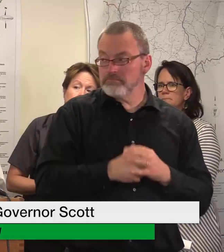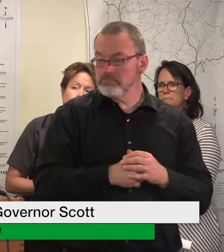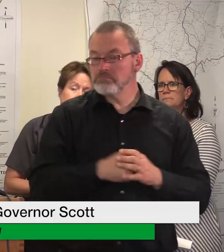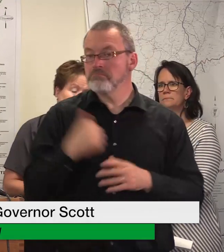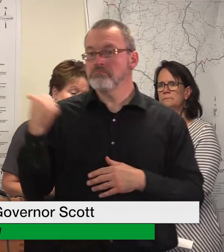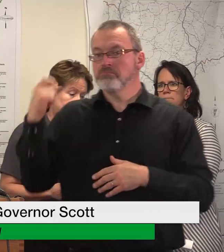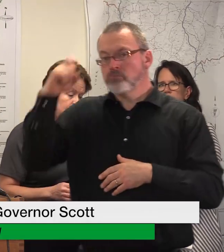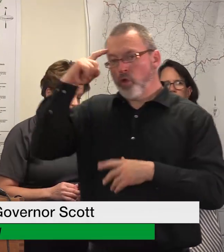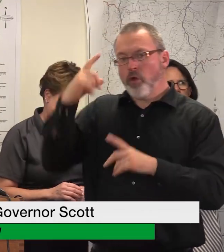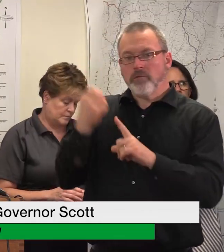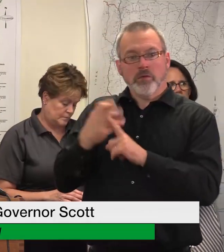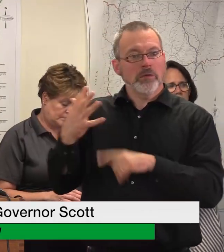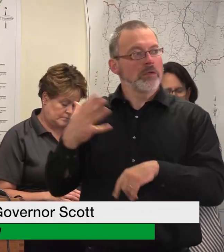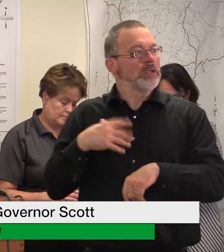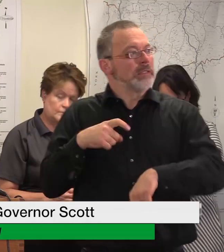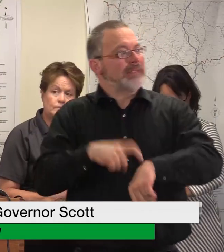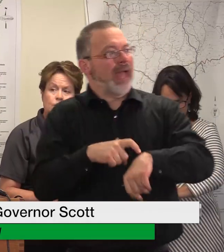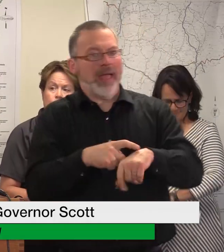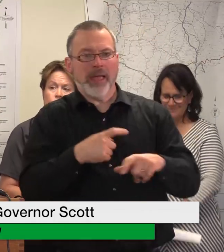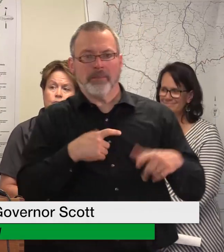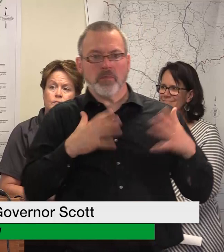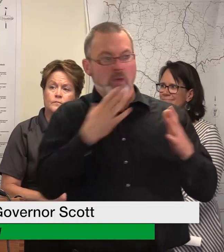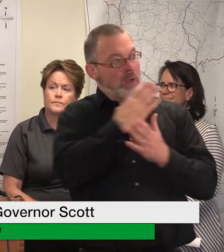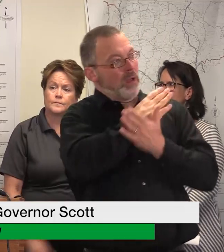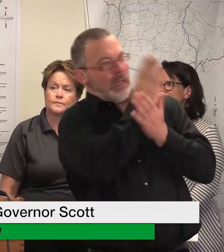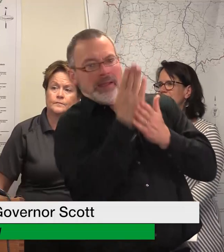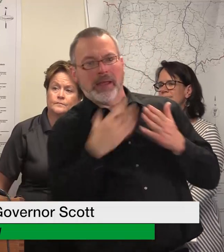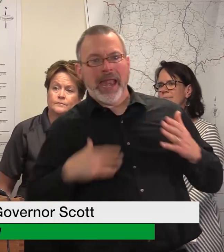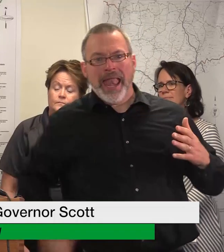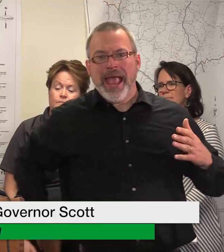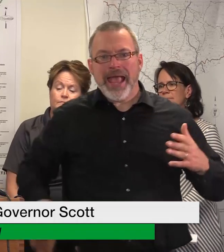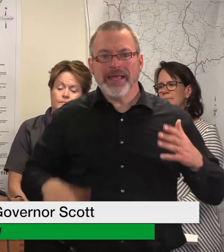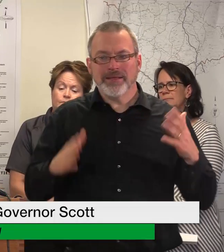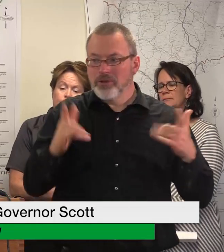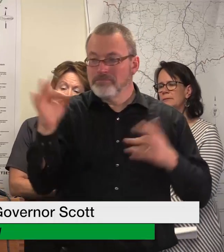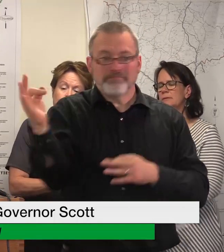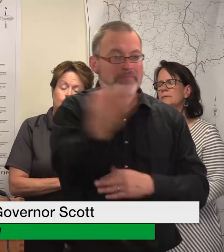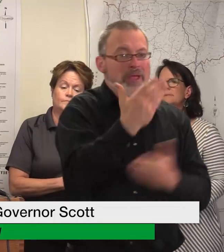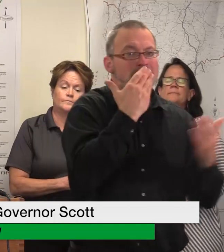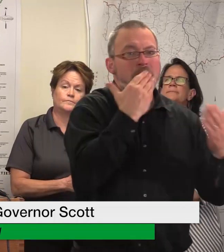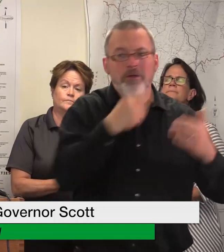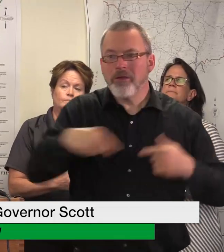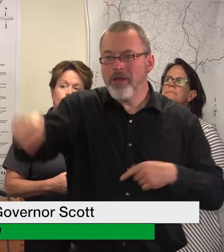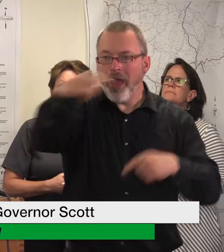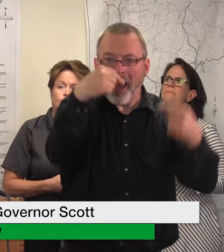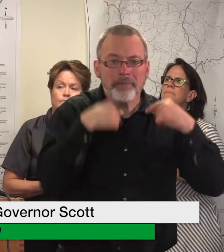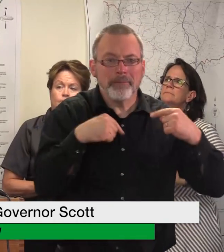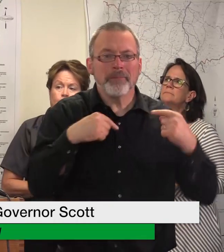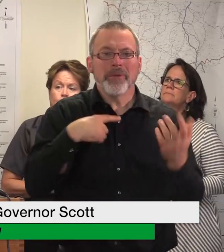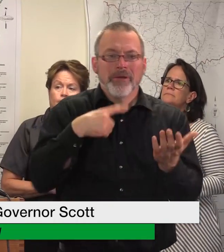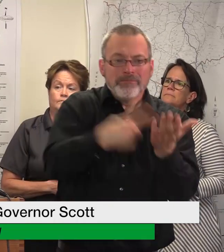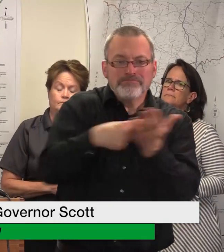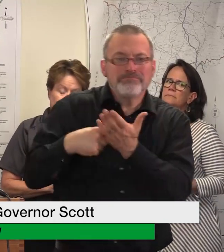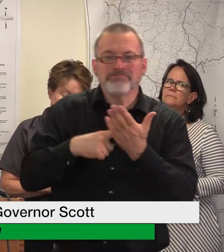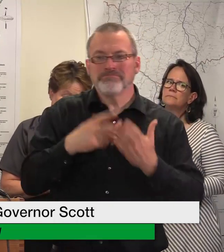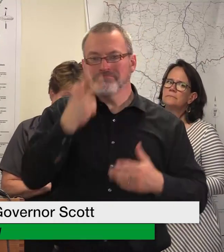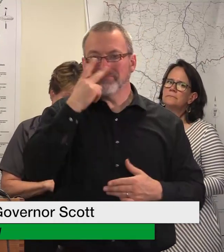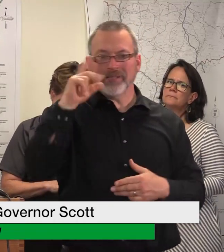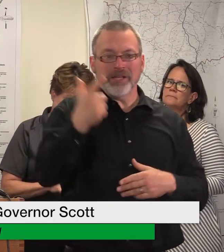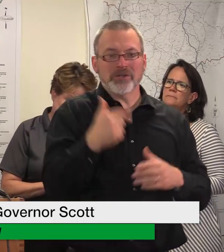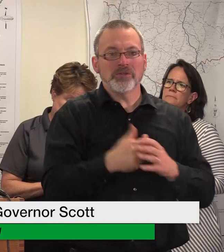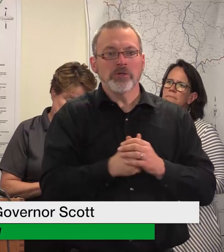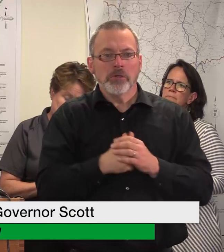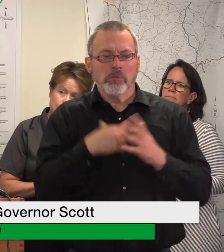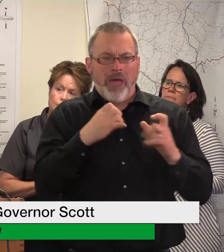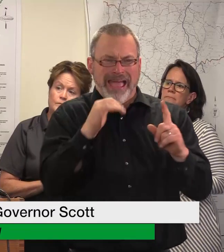Okay, I have a meeting I'm late for. Thank you all very much for coming in. And again, to remind everyone,